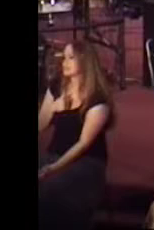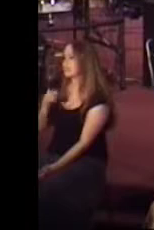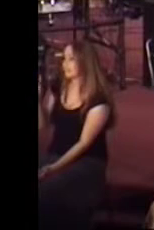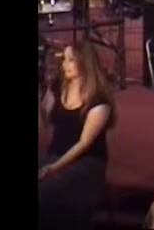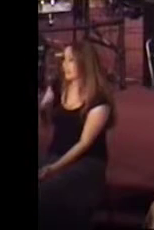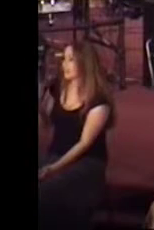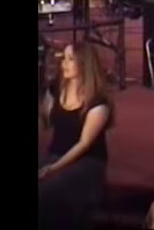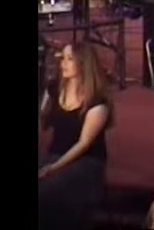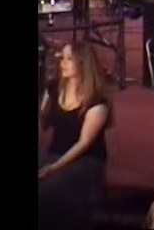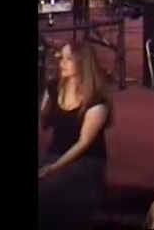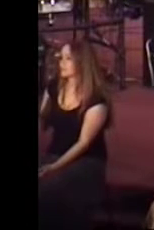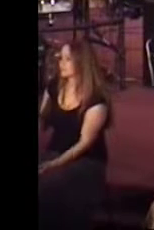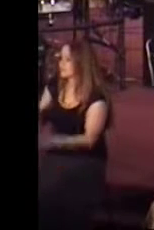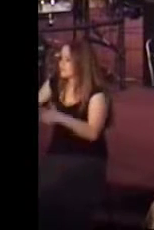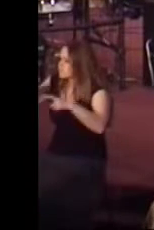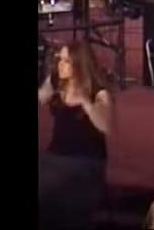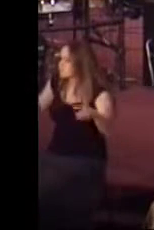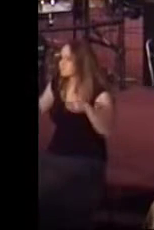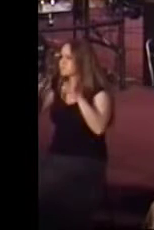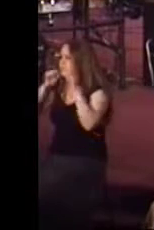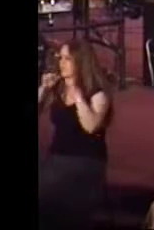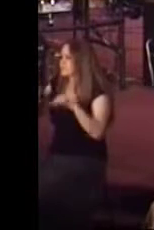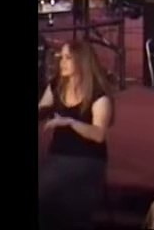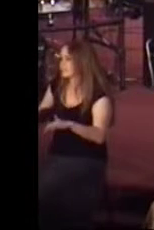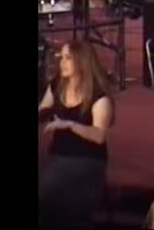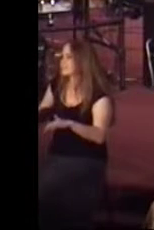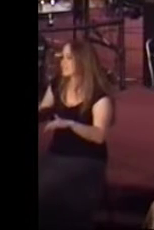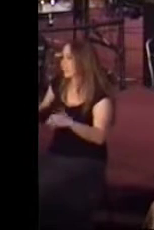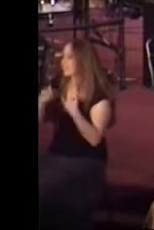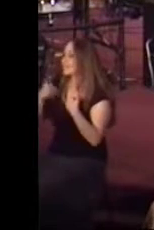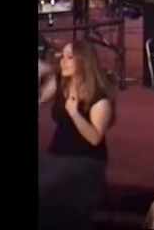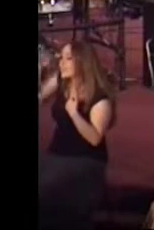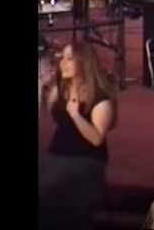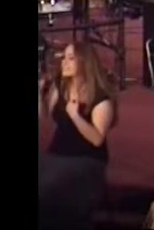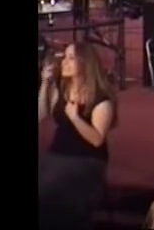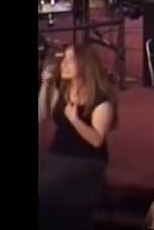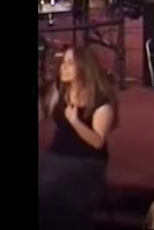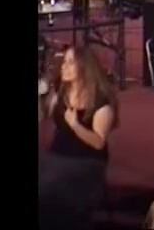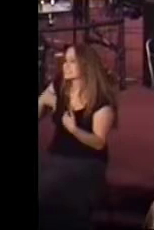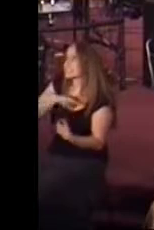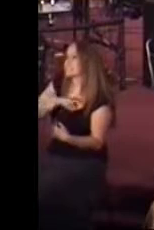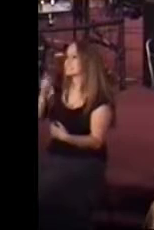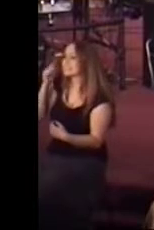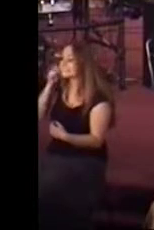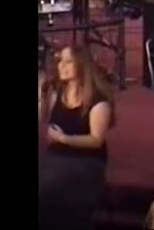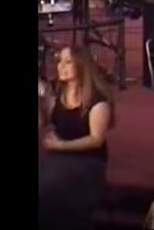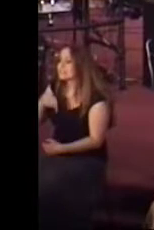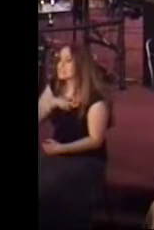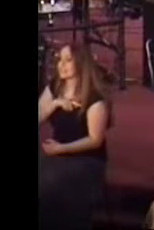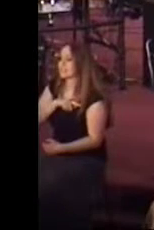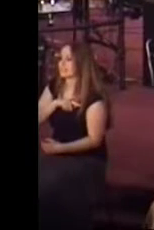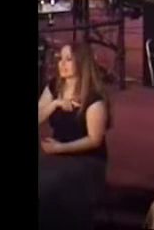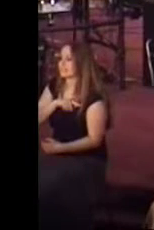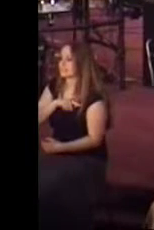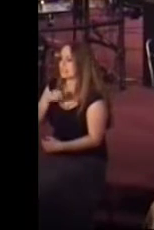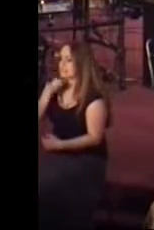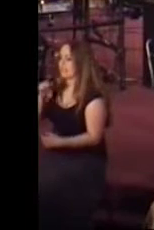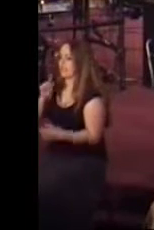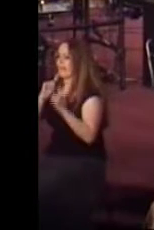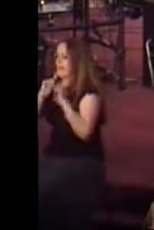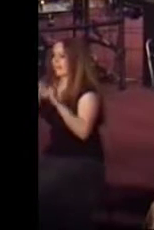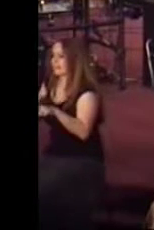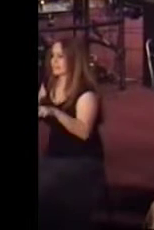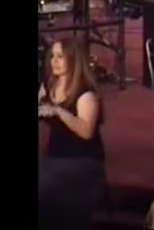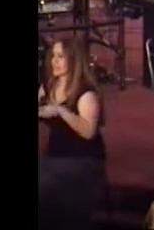itself is a huge blessing. We have a God that sees us, that hears us, that listens to us. He doesn't answer us the way we thought